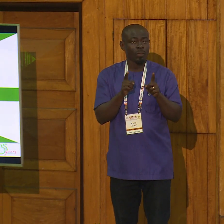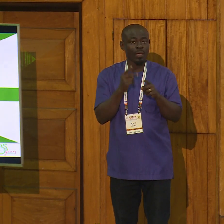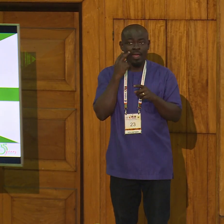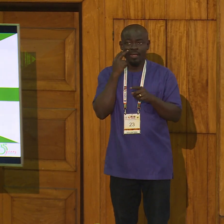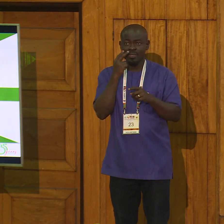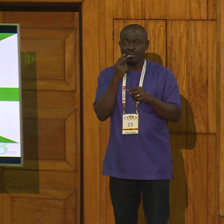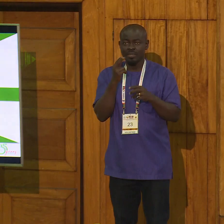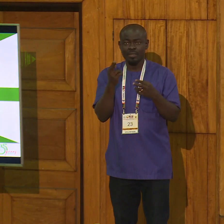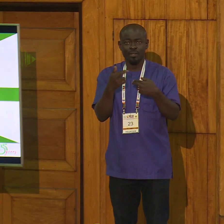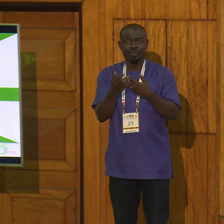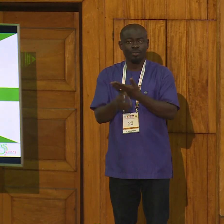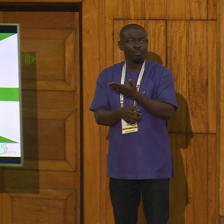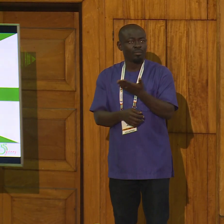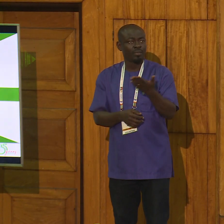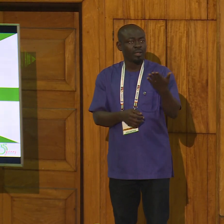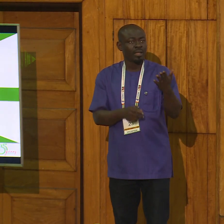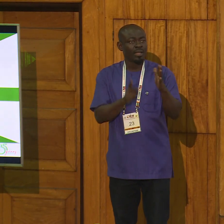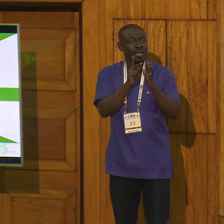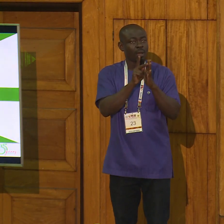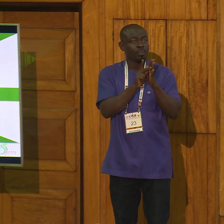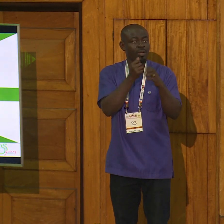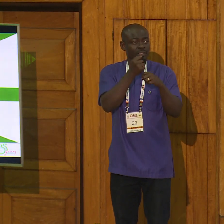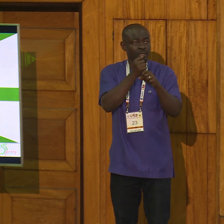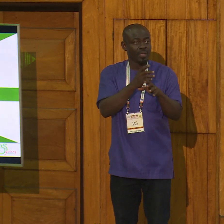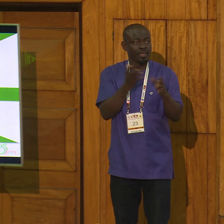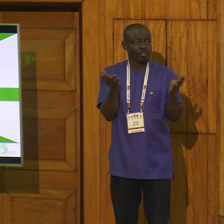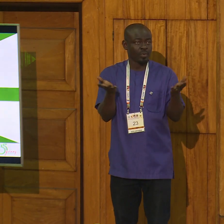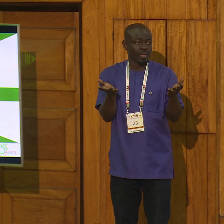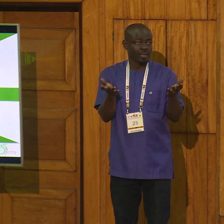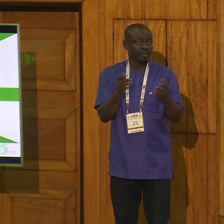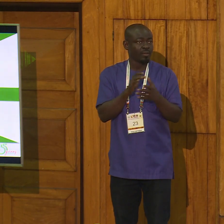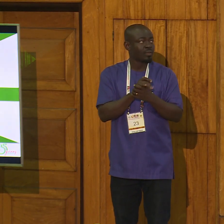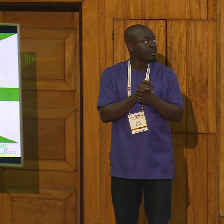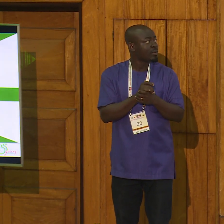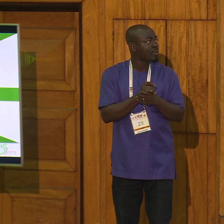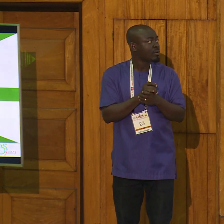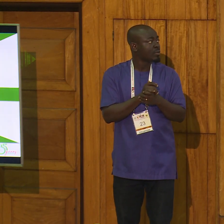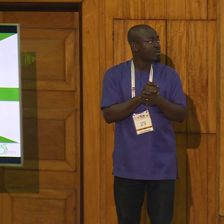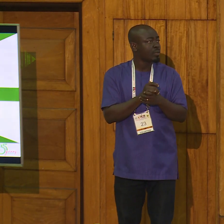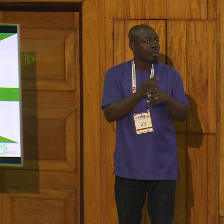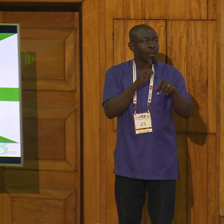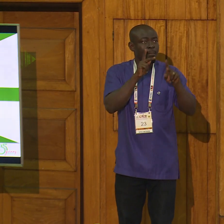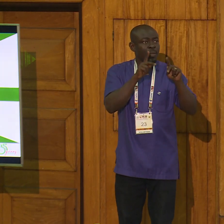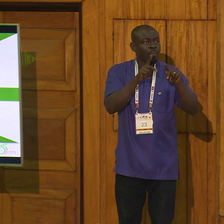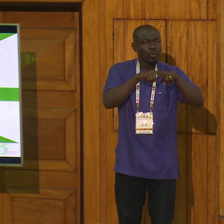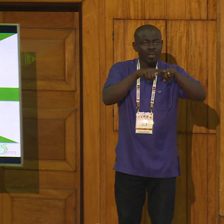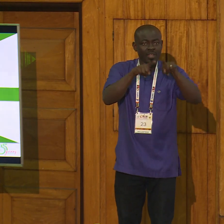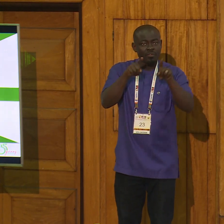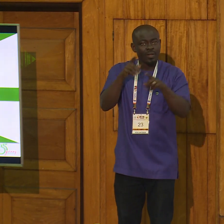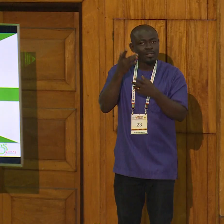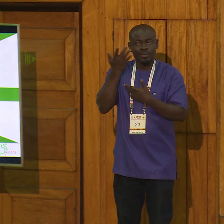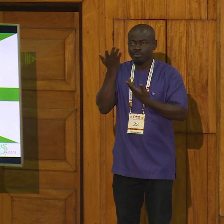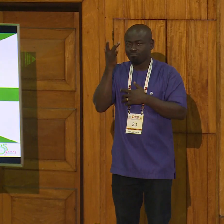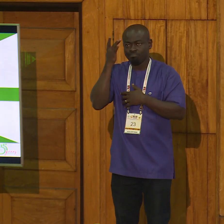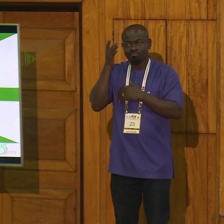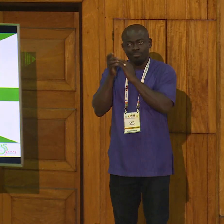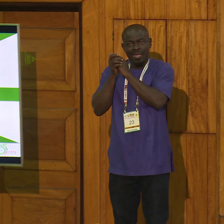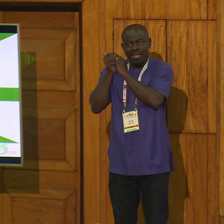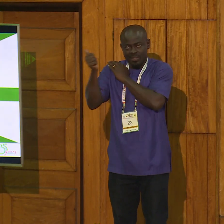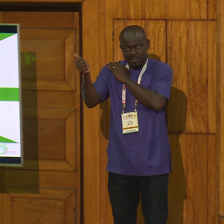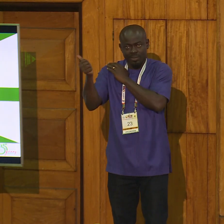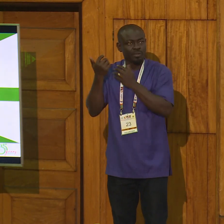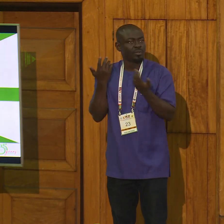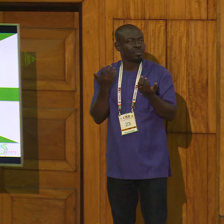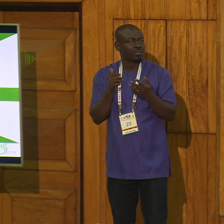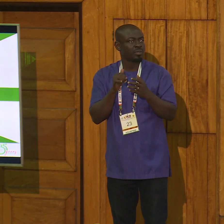room, there are policymakers who are here. There are different people with different expertise and